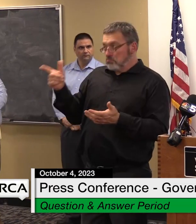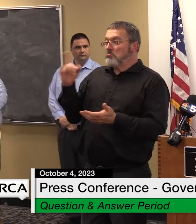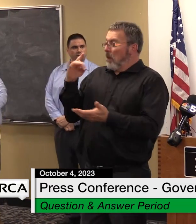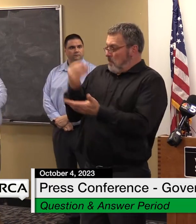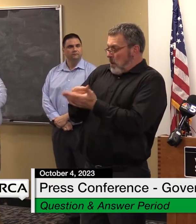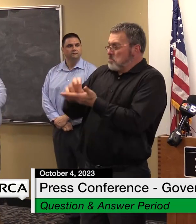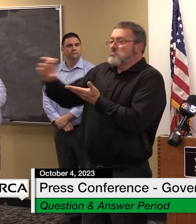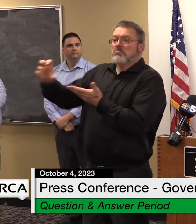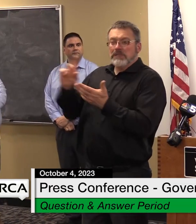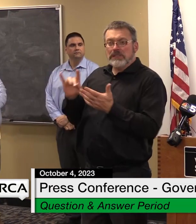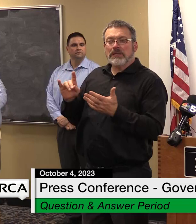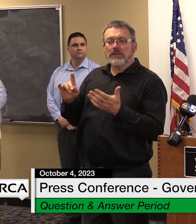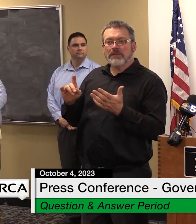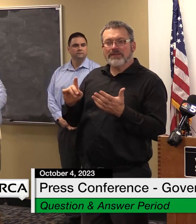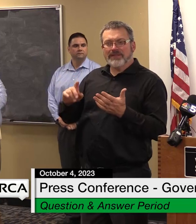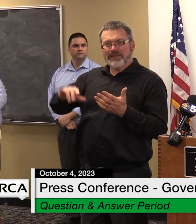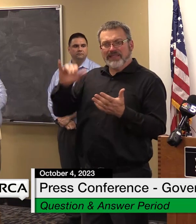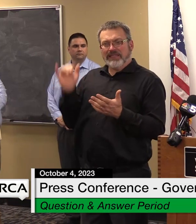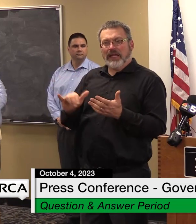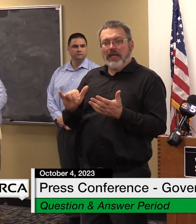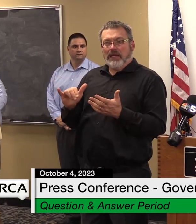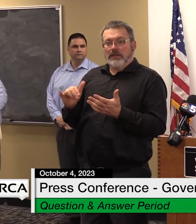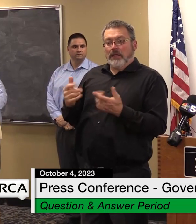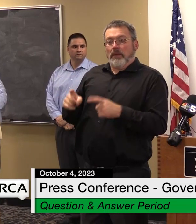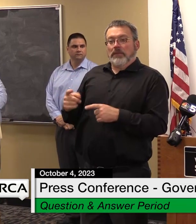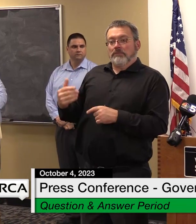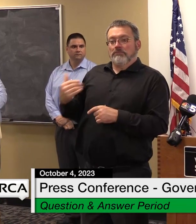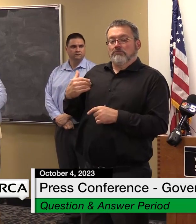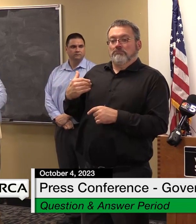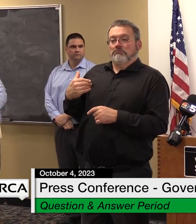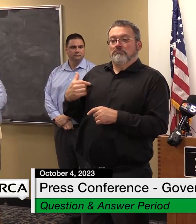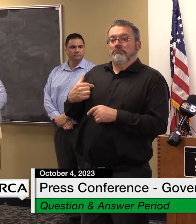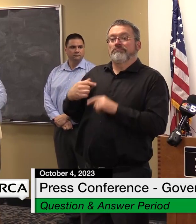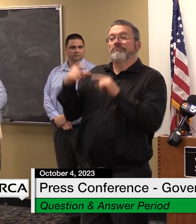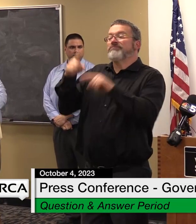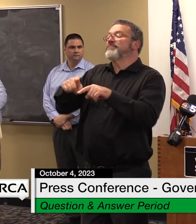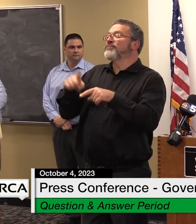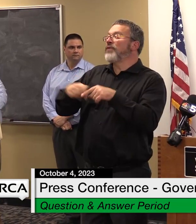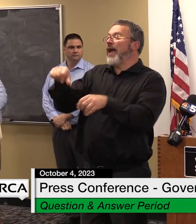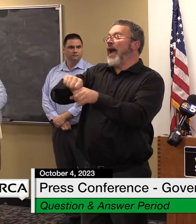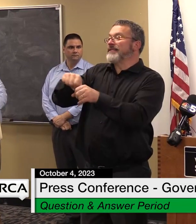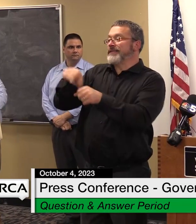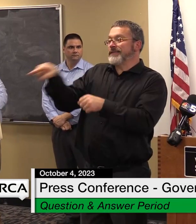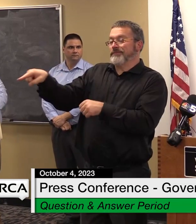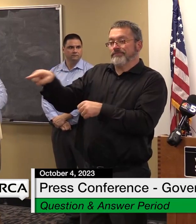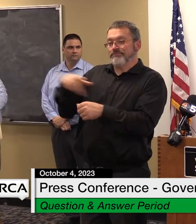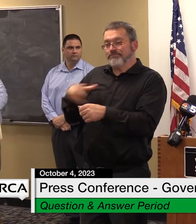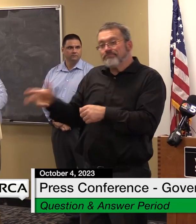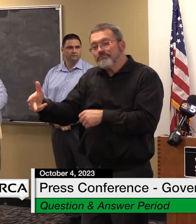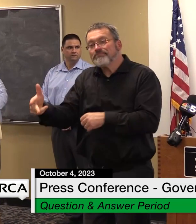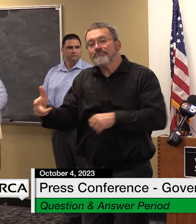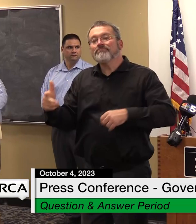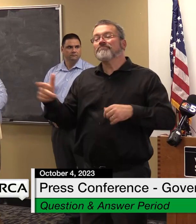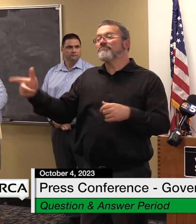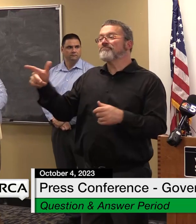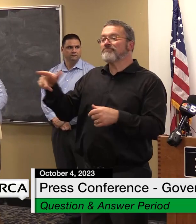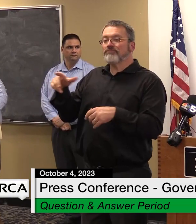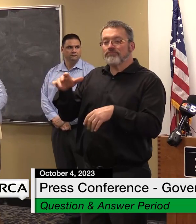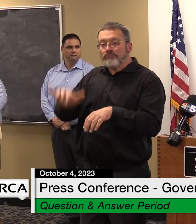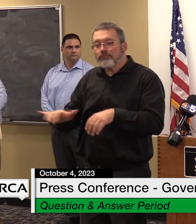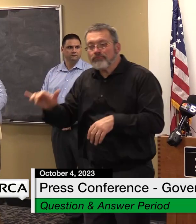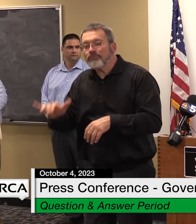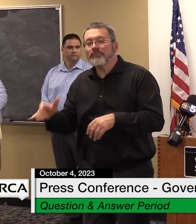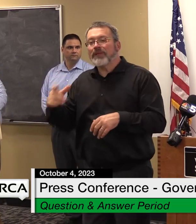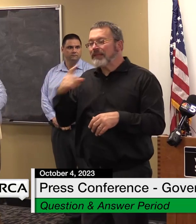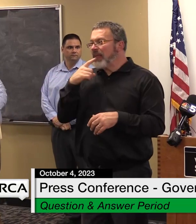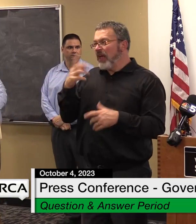had a similar incident when I was in a local gas station. The clerk working there, I said, hey, how'd you fare? They said, oh,